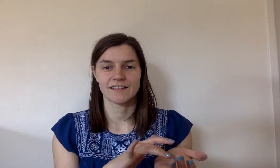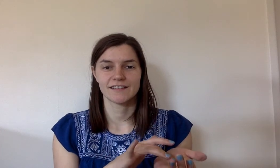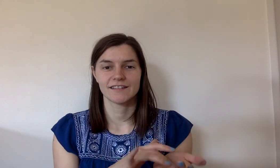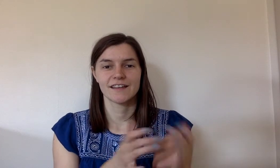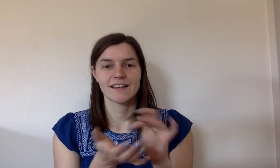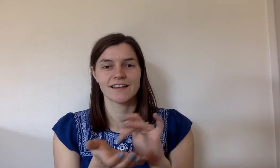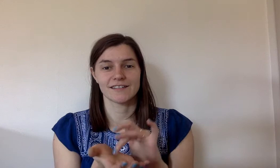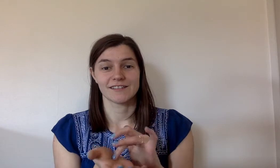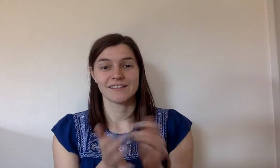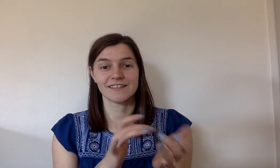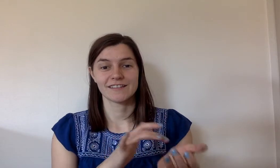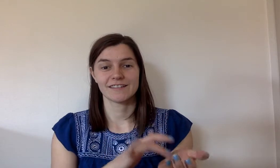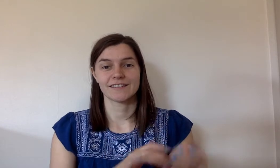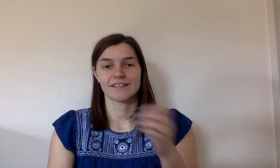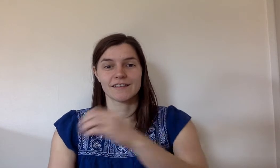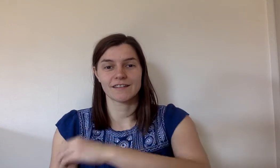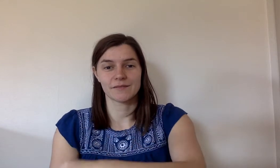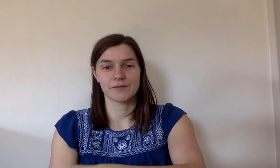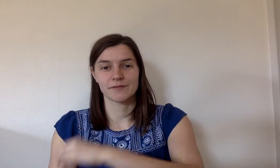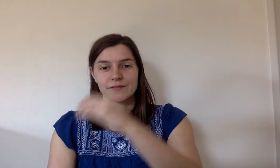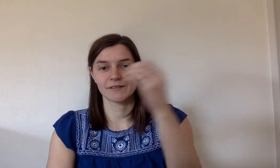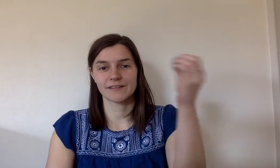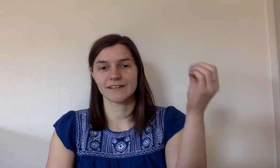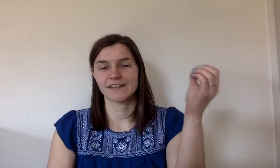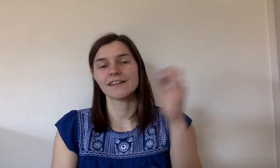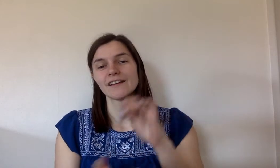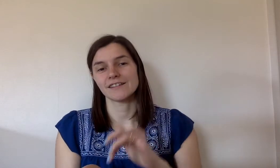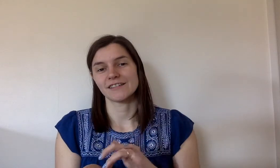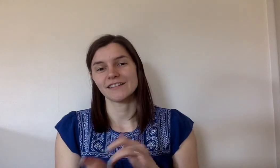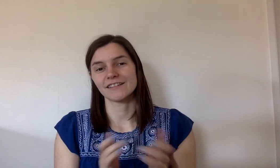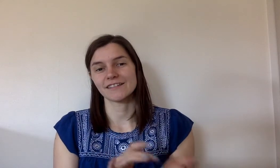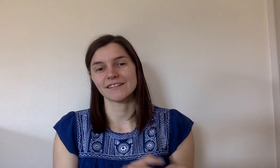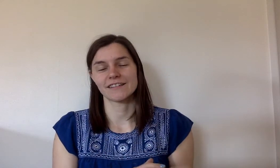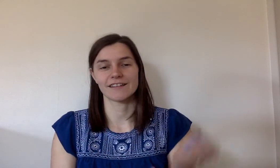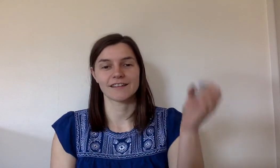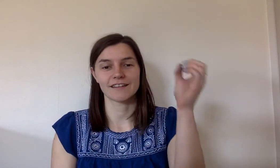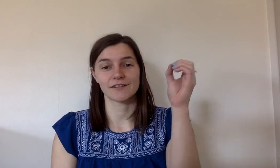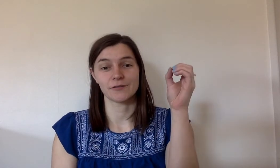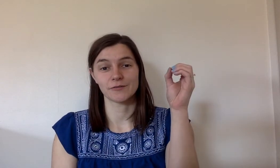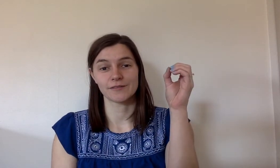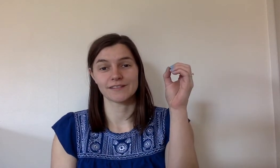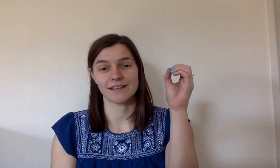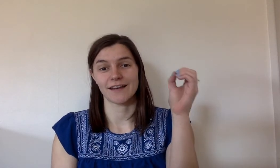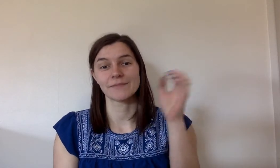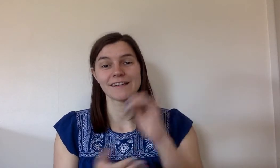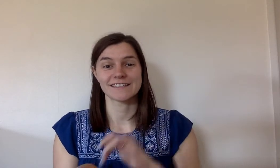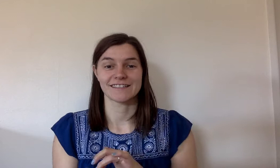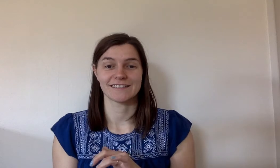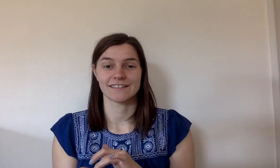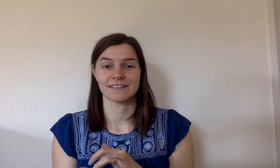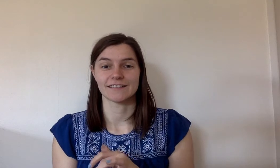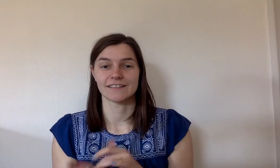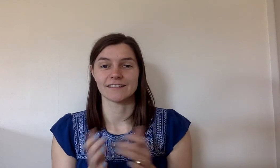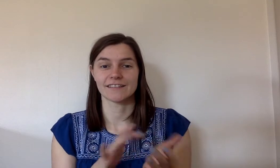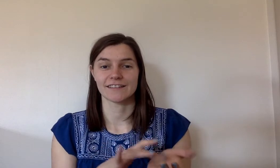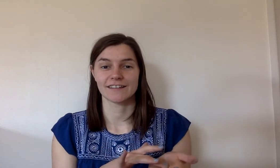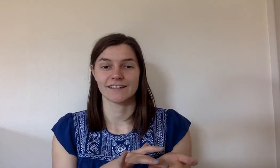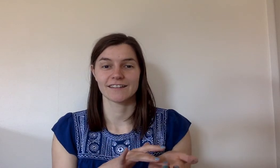Jesus, Jesus in the morning, Jesus in the noontime, Jesus,